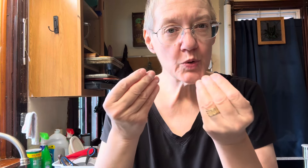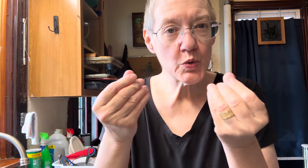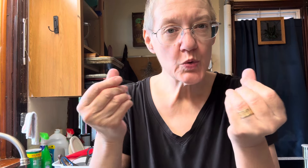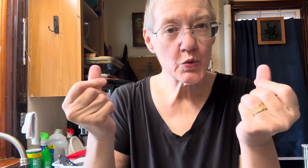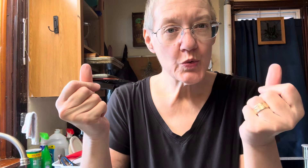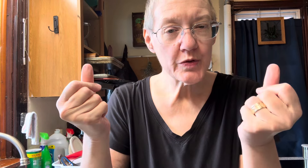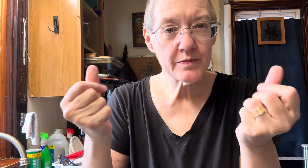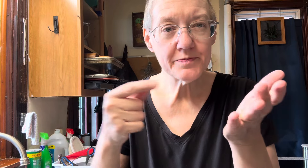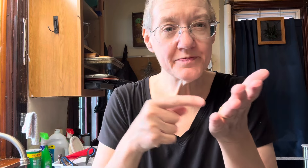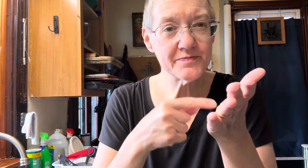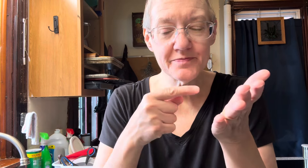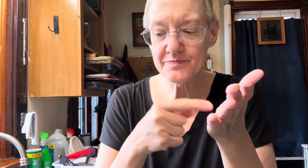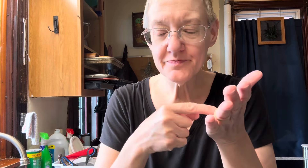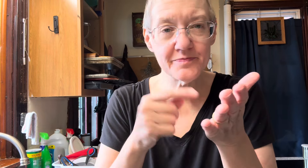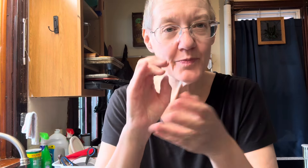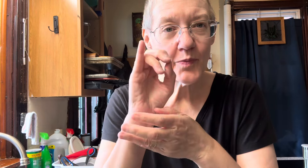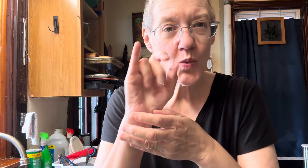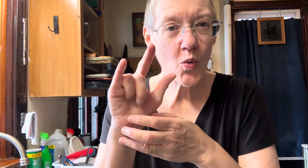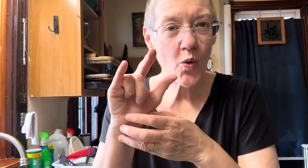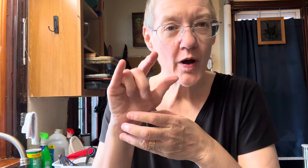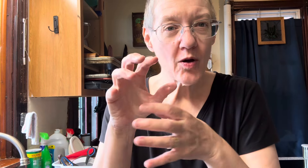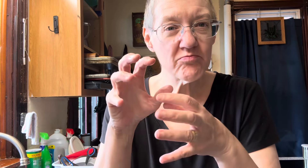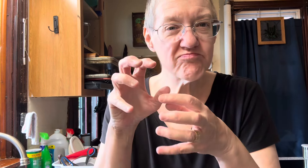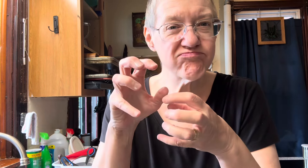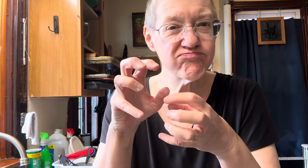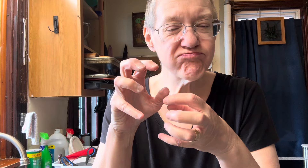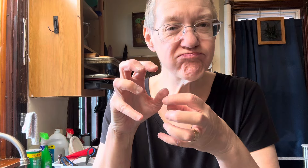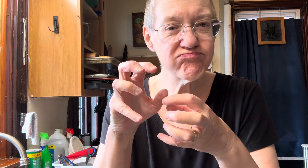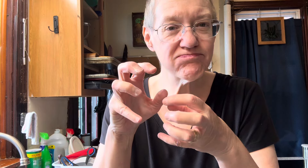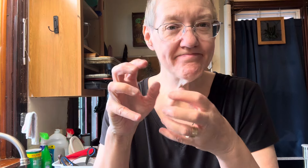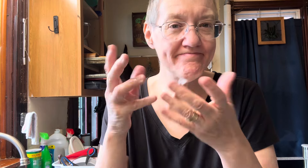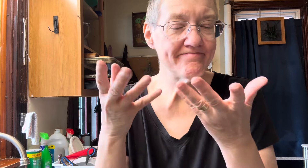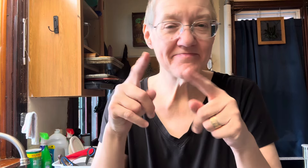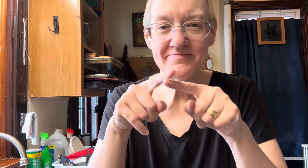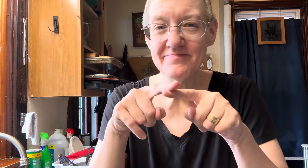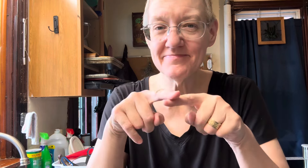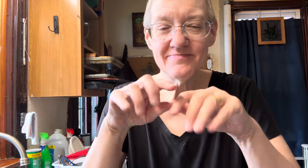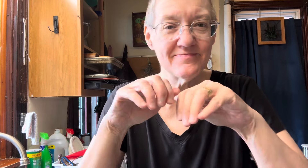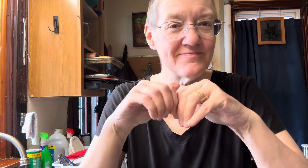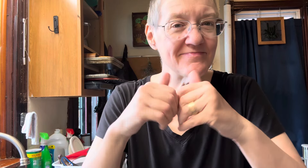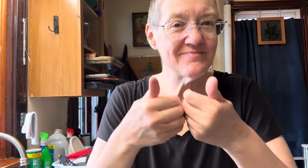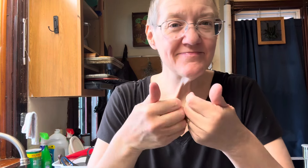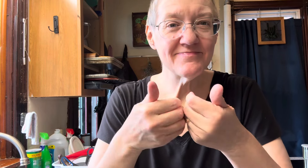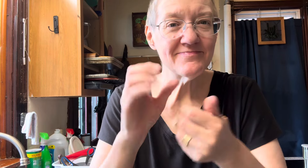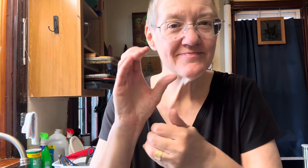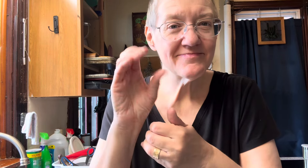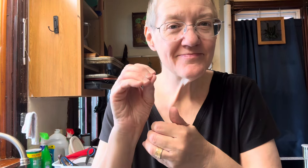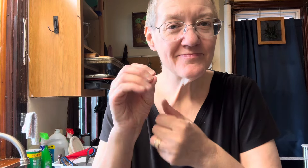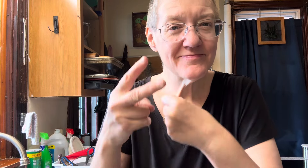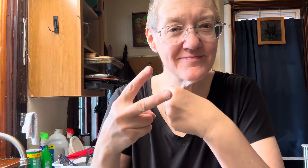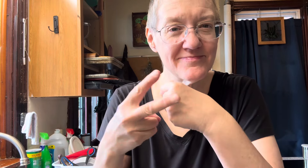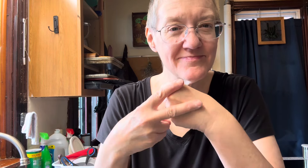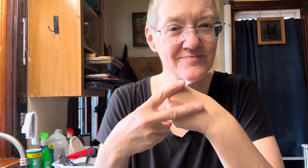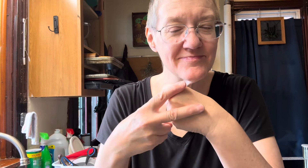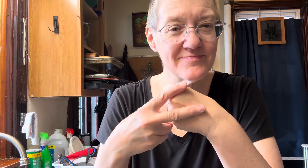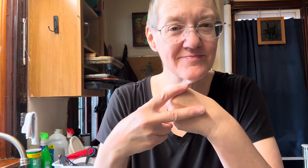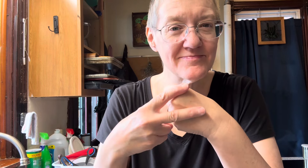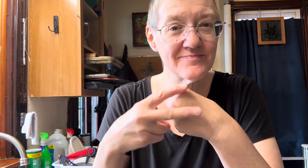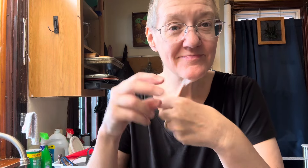Sometimes it's smooth, but sometimes the oil congeals. I think it depends on how the company stored